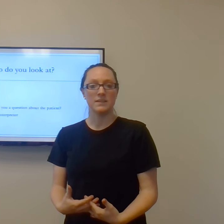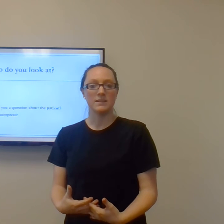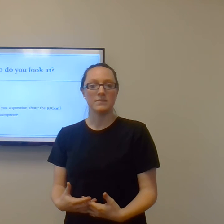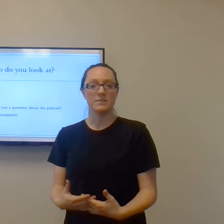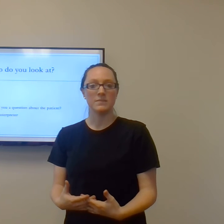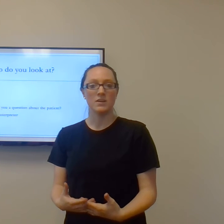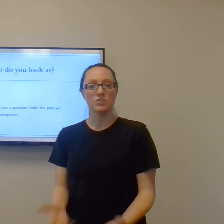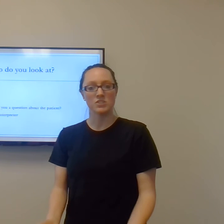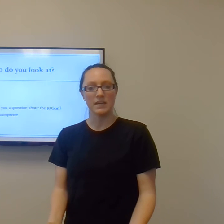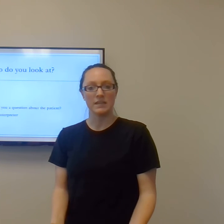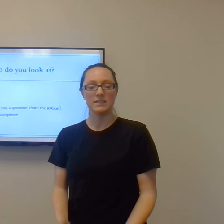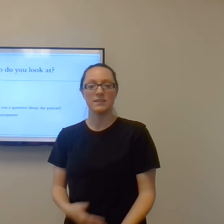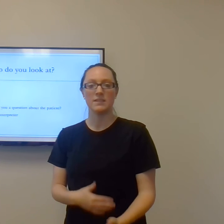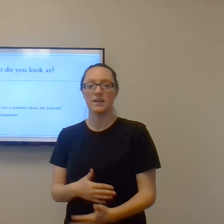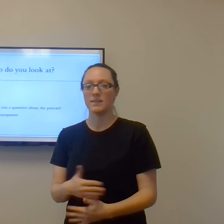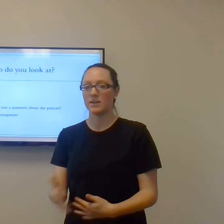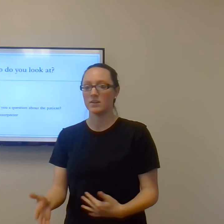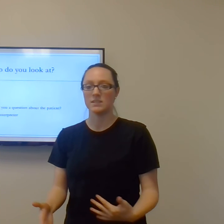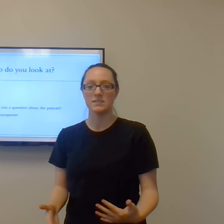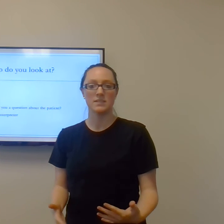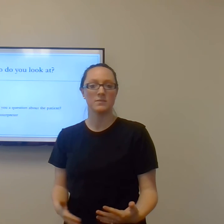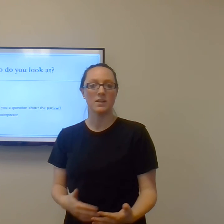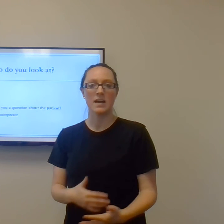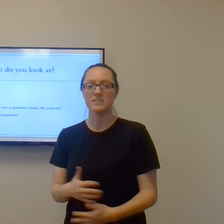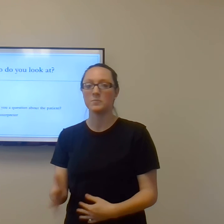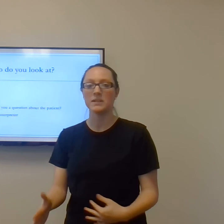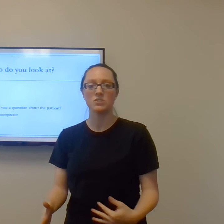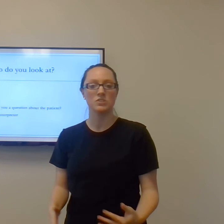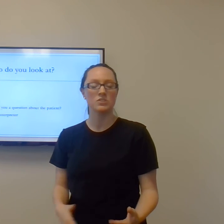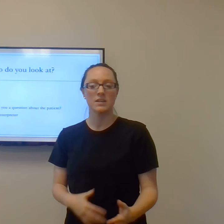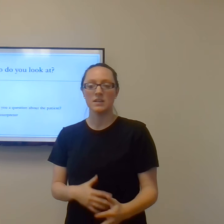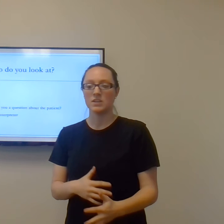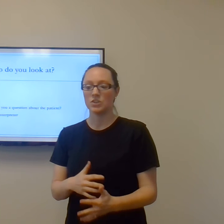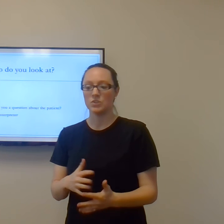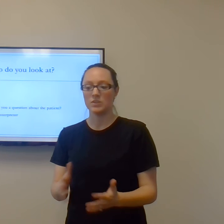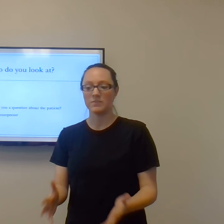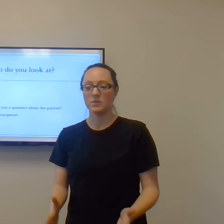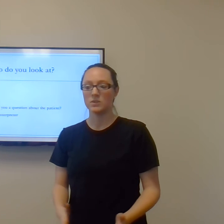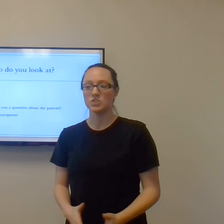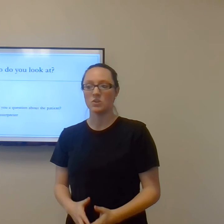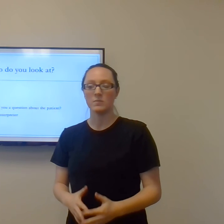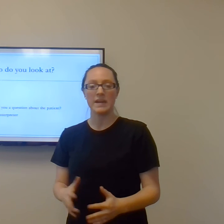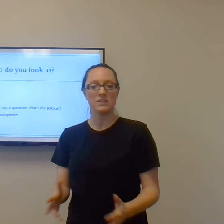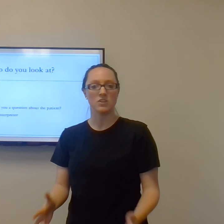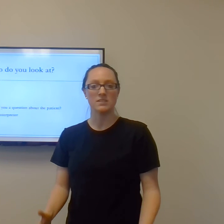definitely understand that there is lots of pictures. You definitely want to show them hands-on